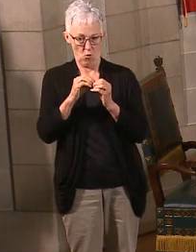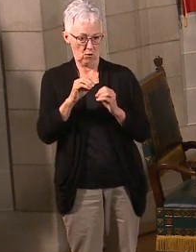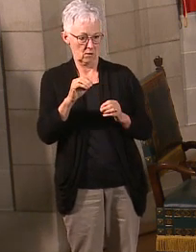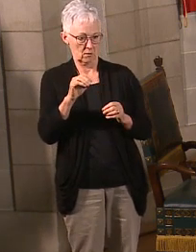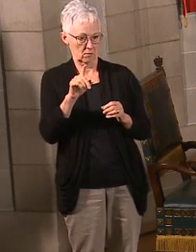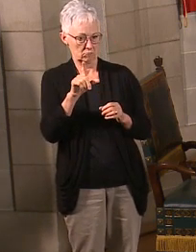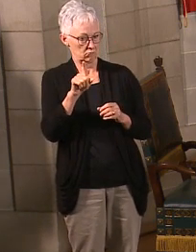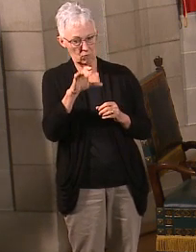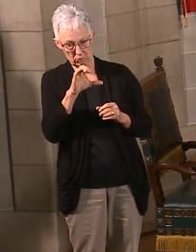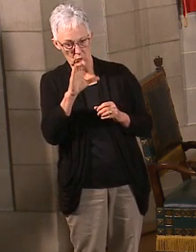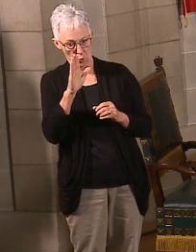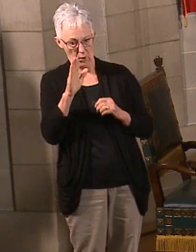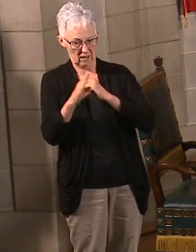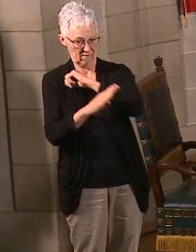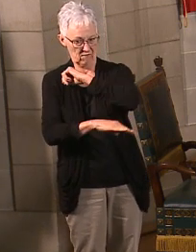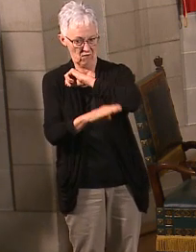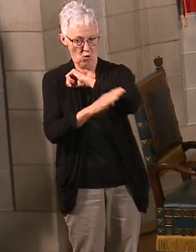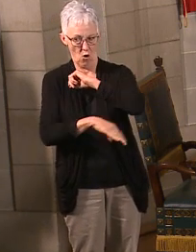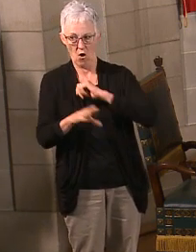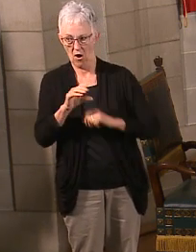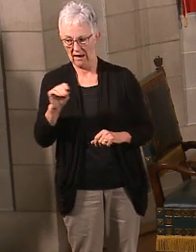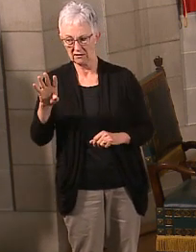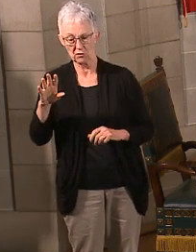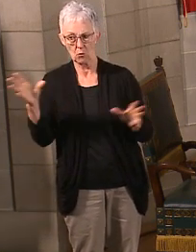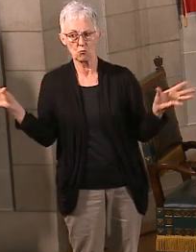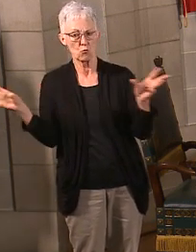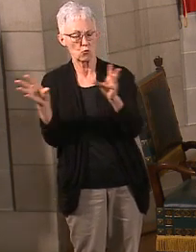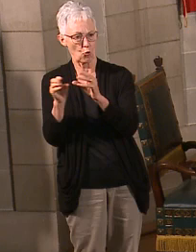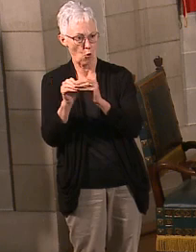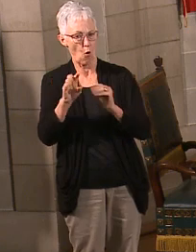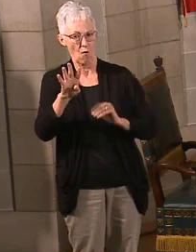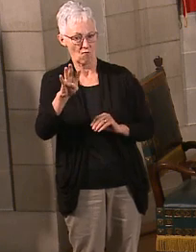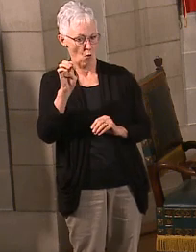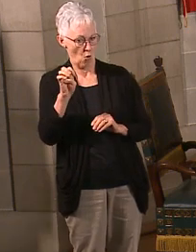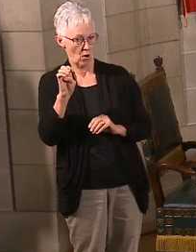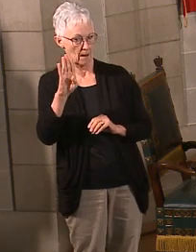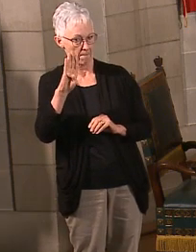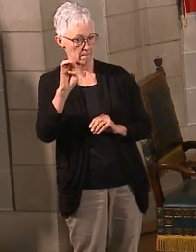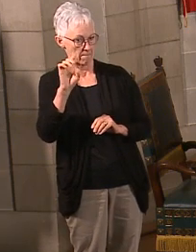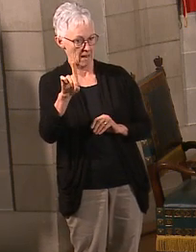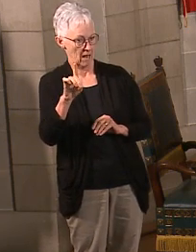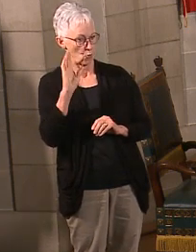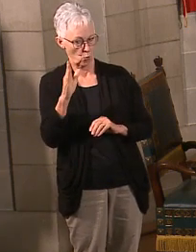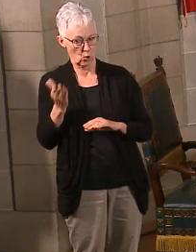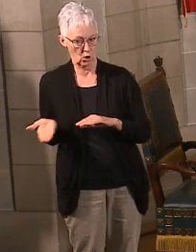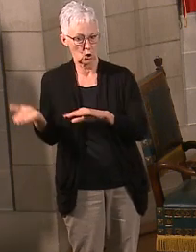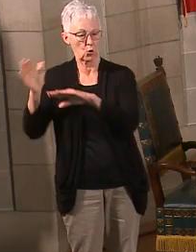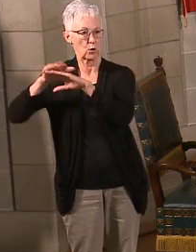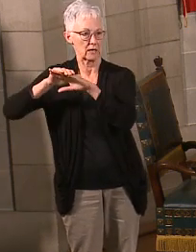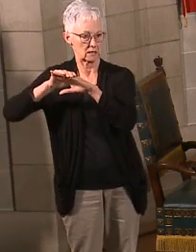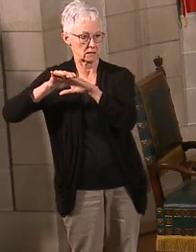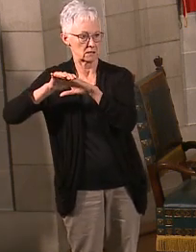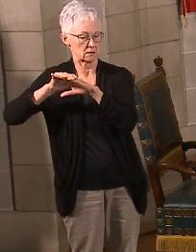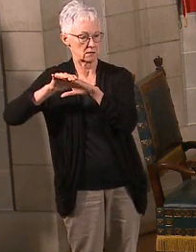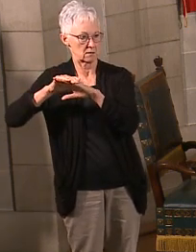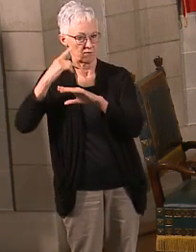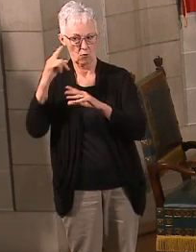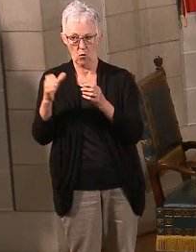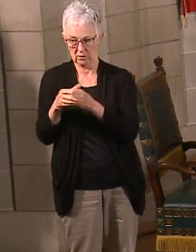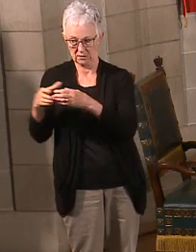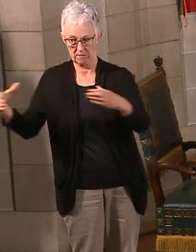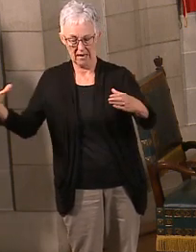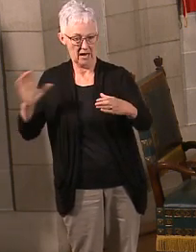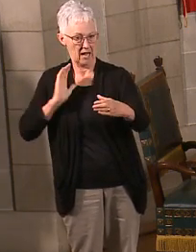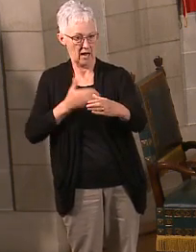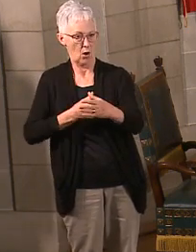beds that are scheduled to come over the next couple of years as we complete the construction of those. So we've asked for the resources to continue to expand